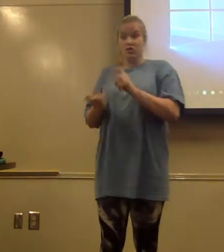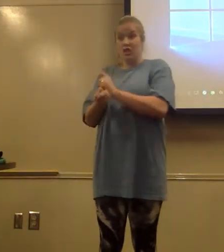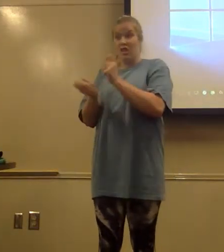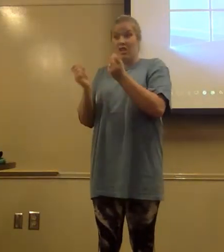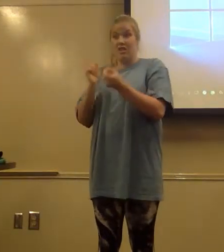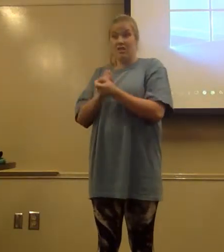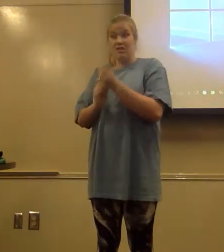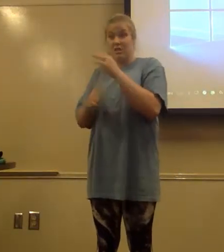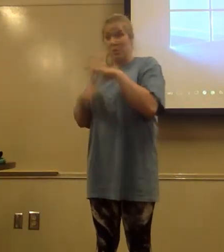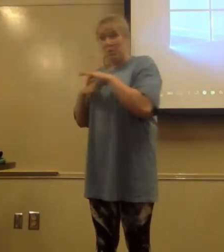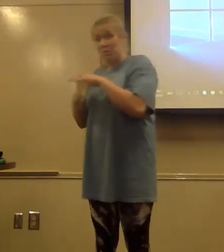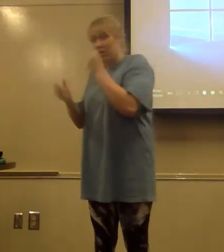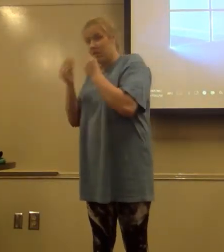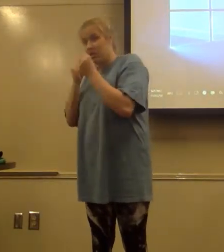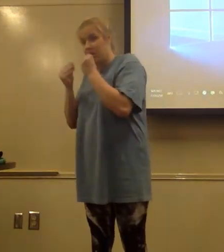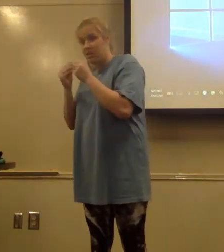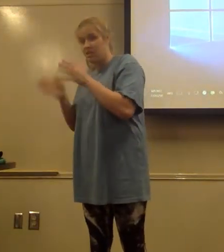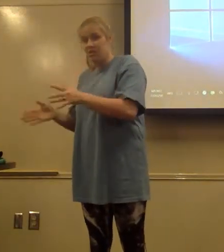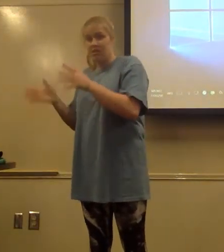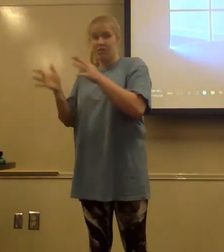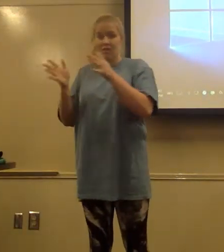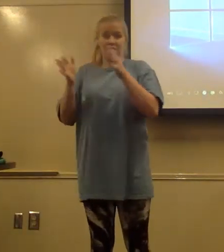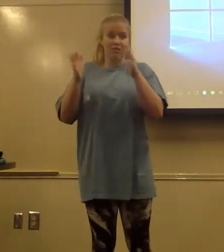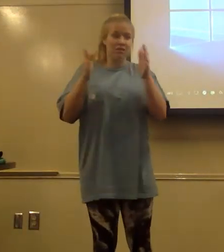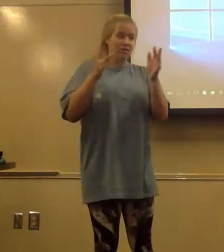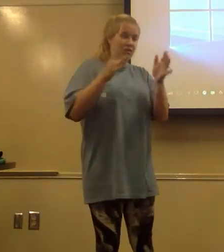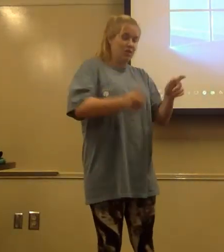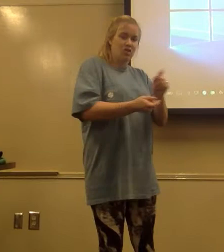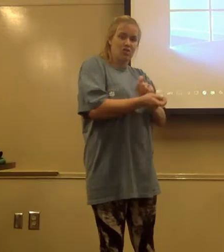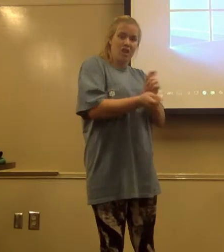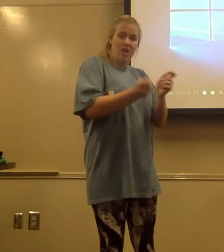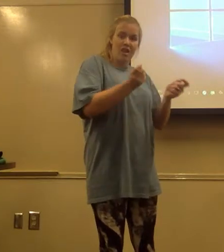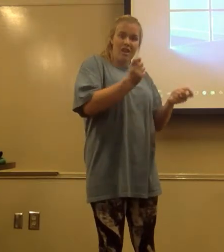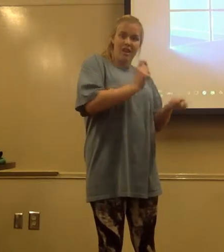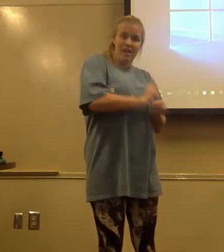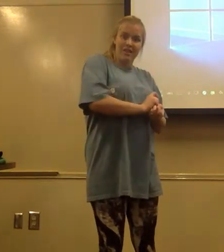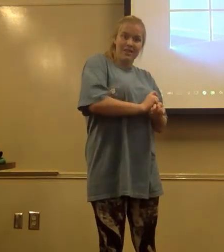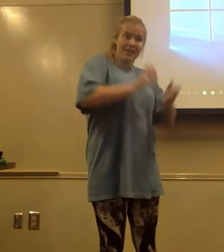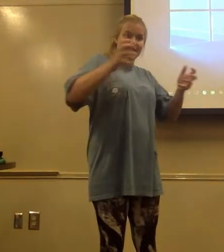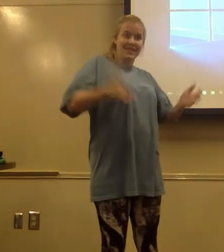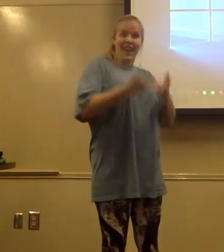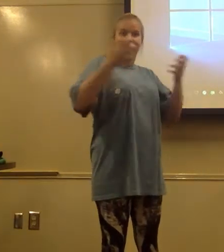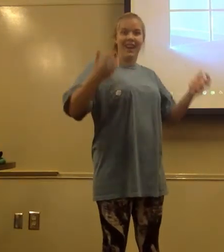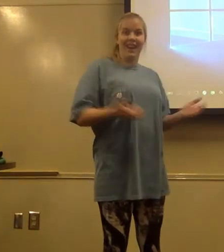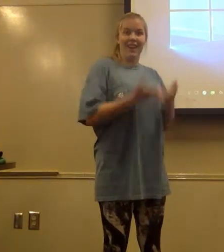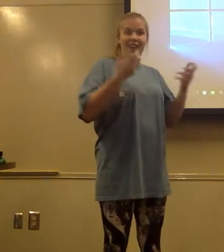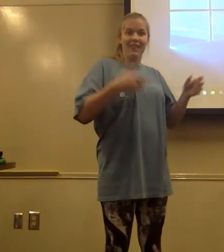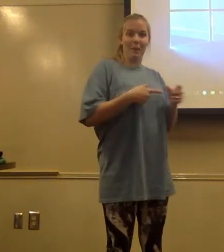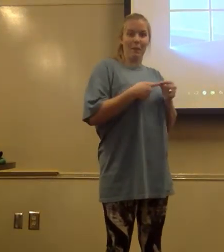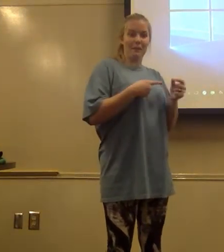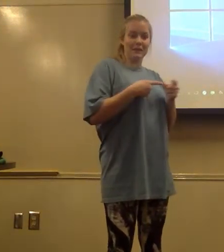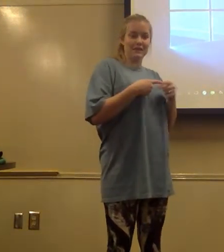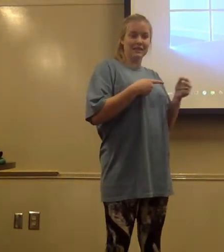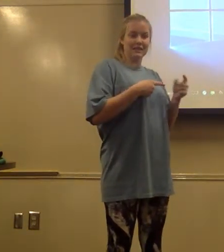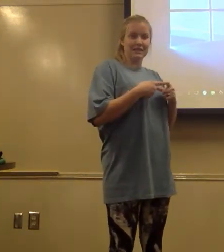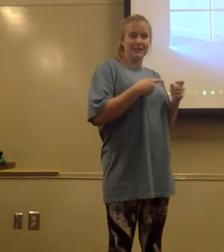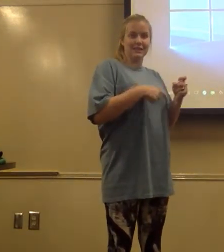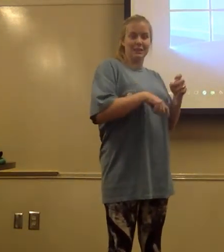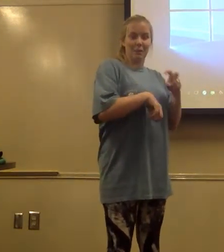have developed this palate to kind of the standard Western diet, they can't go straight to salads and lentils and sweet potatoes. I mean, it just wouldn't taste.